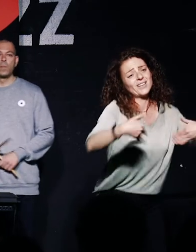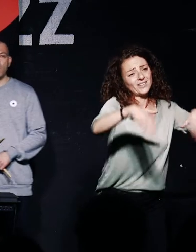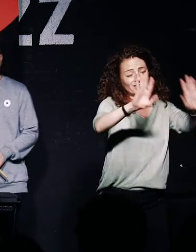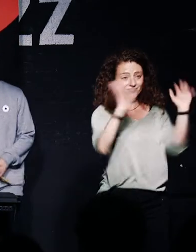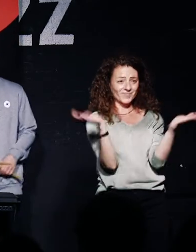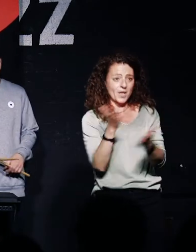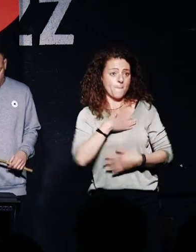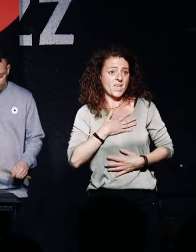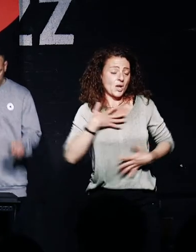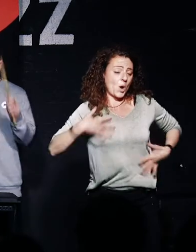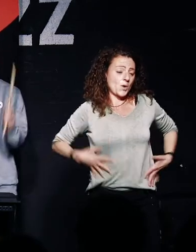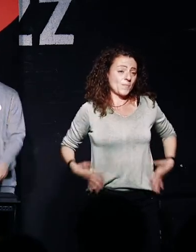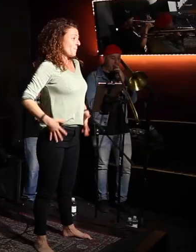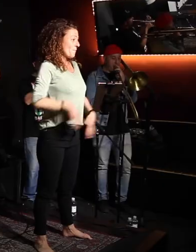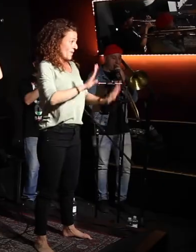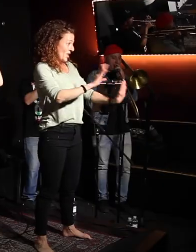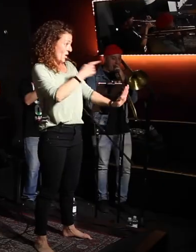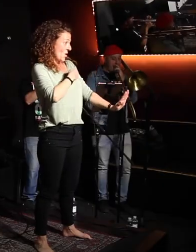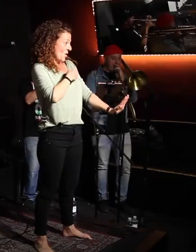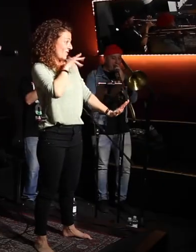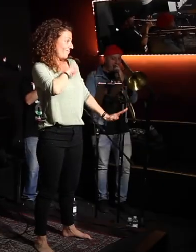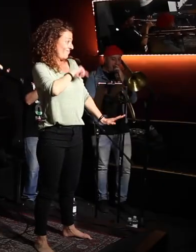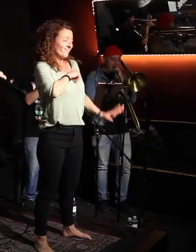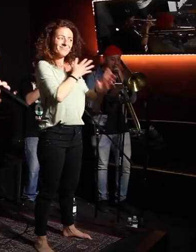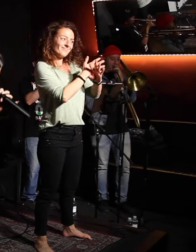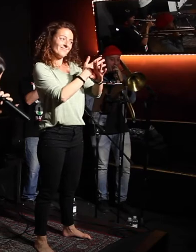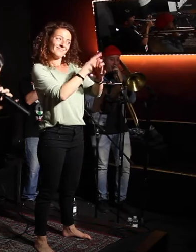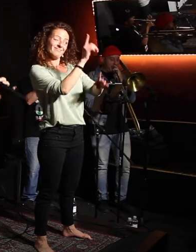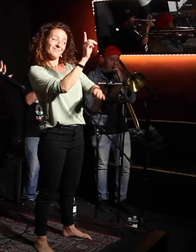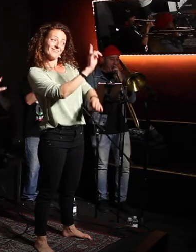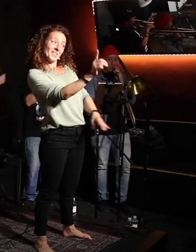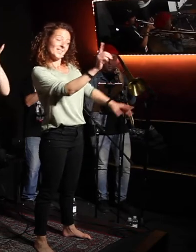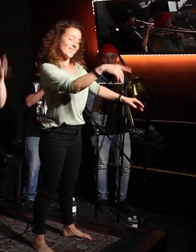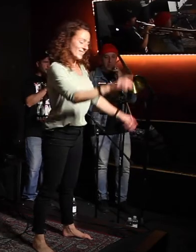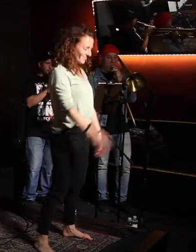me yours Play with my body instead of my heart